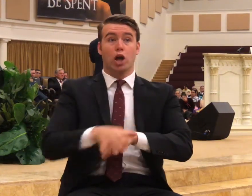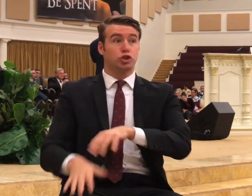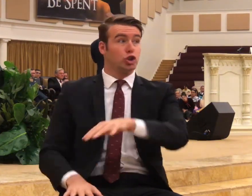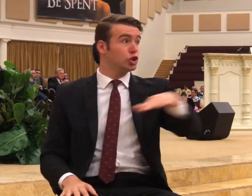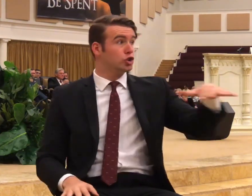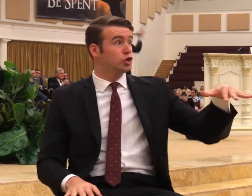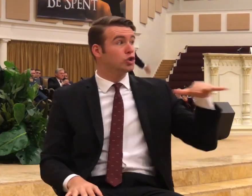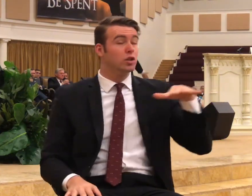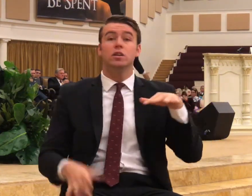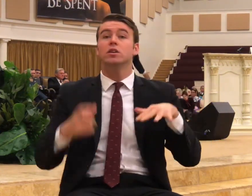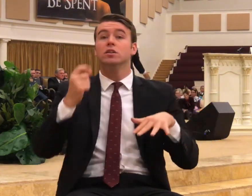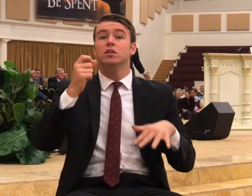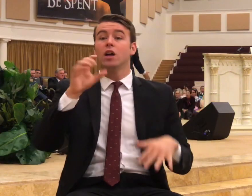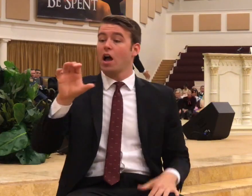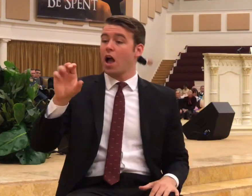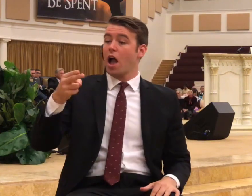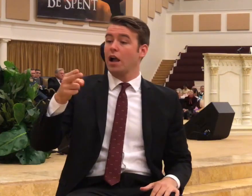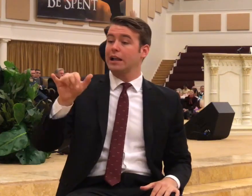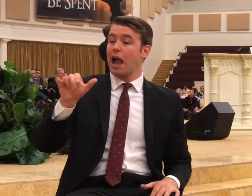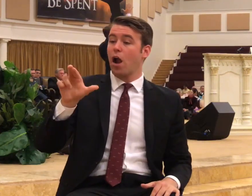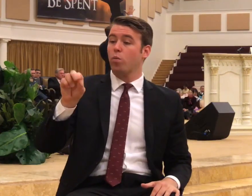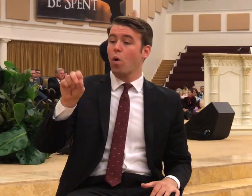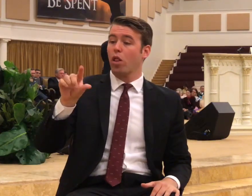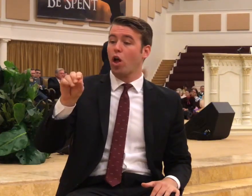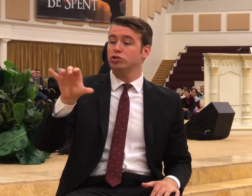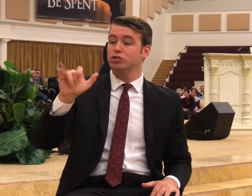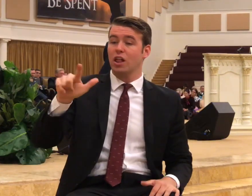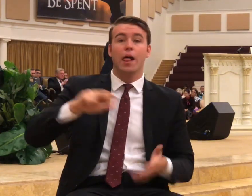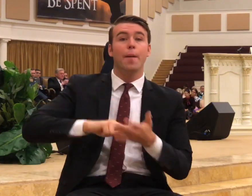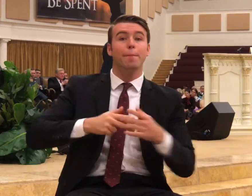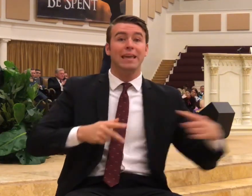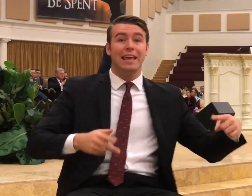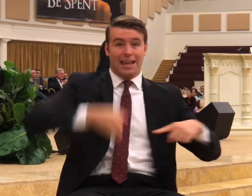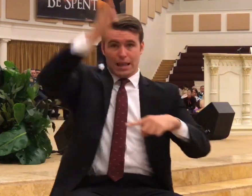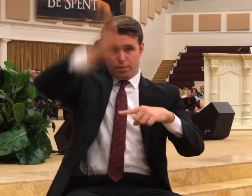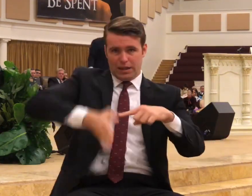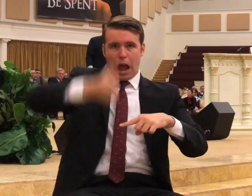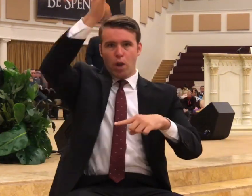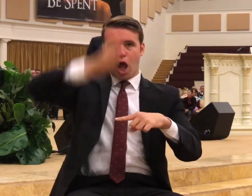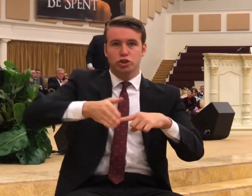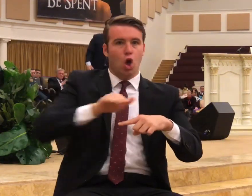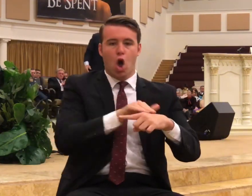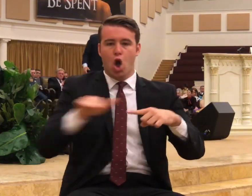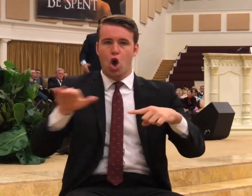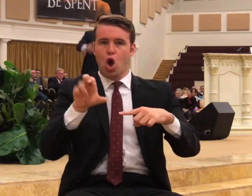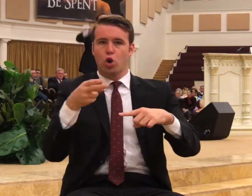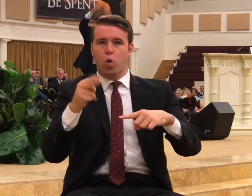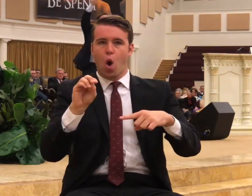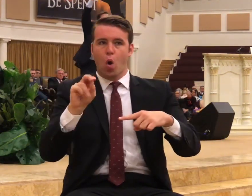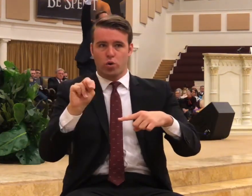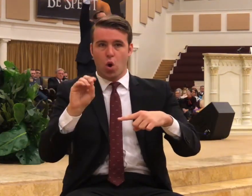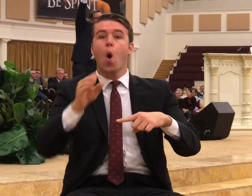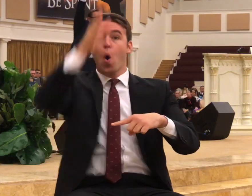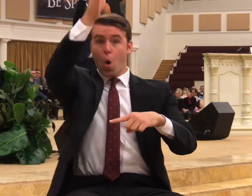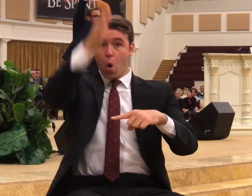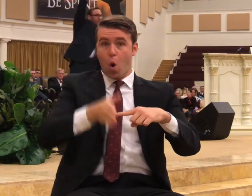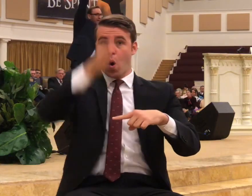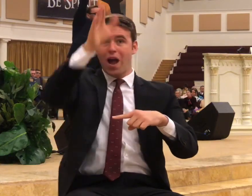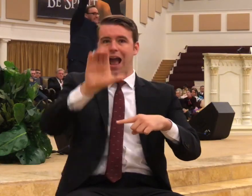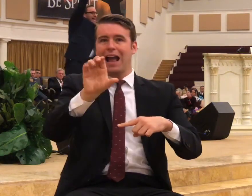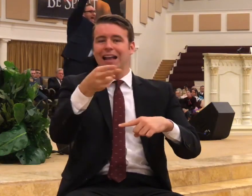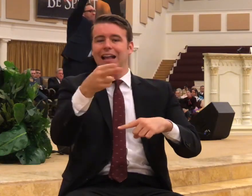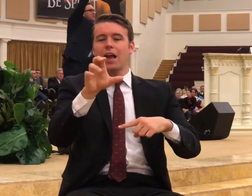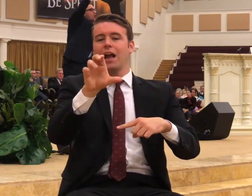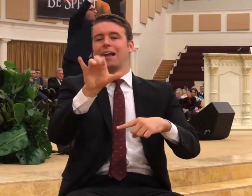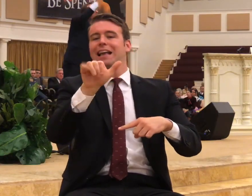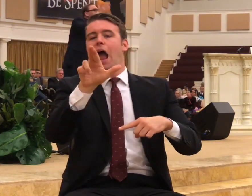time, chirological moments, that's where it comes exploding into your life, and chronological